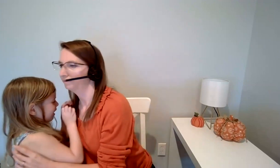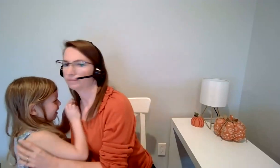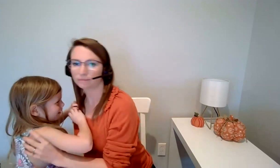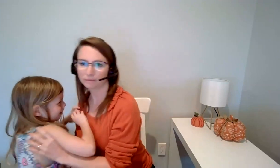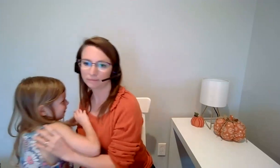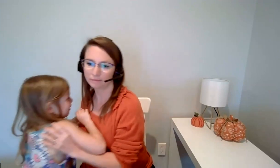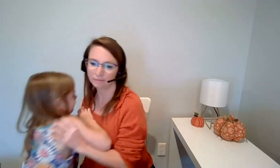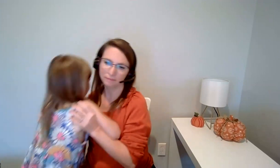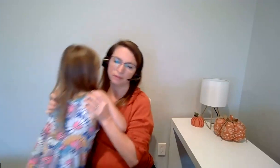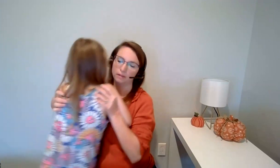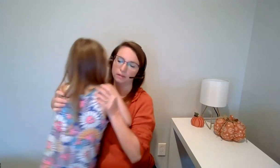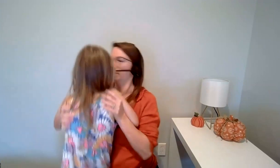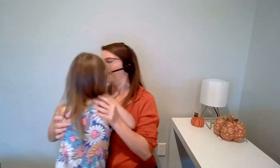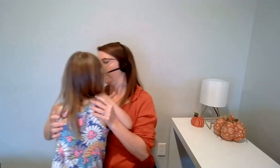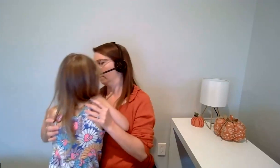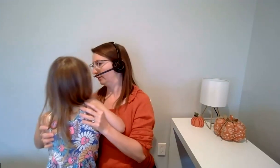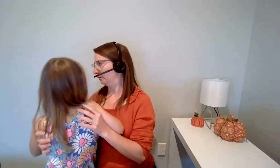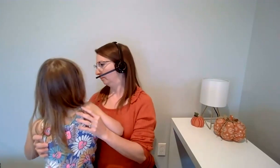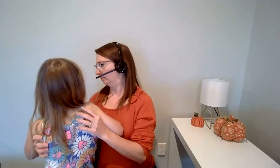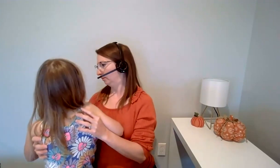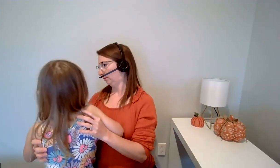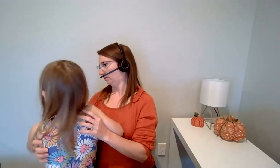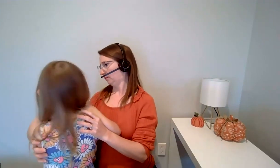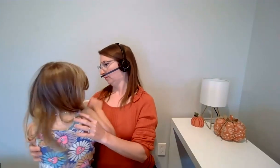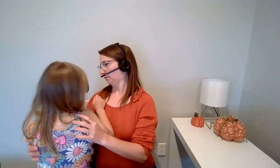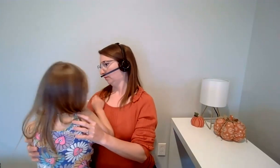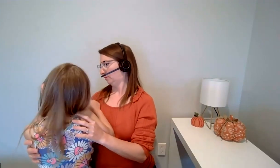Right. Piper hurt you?